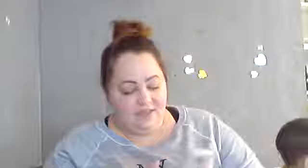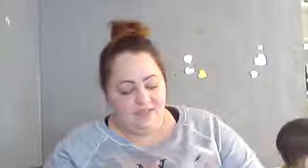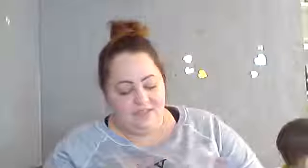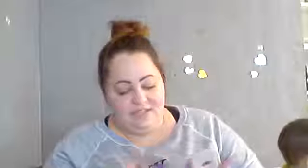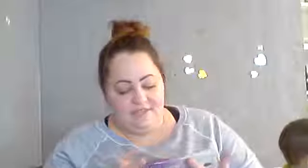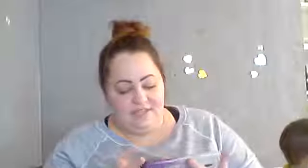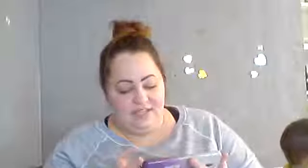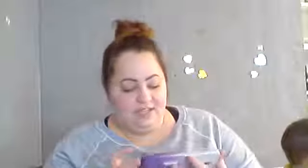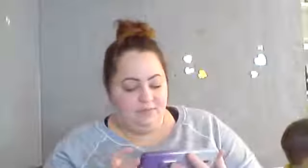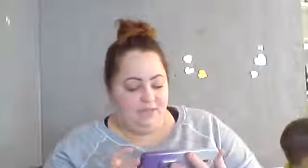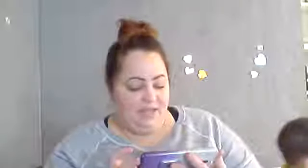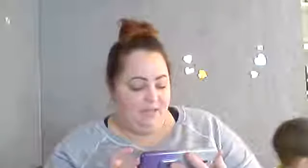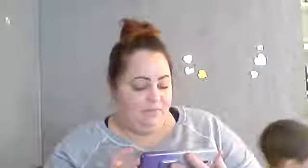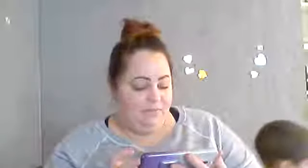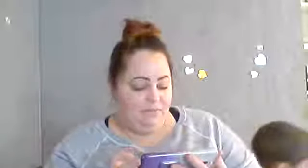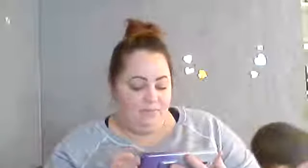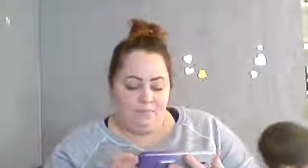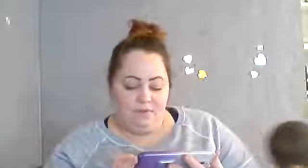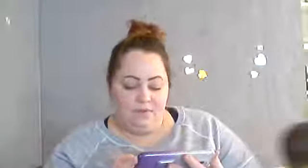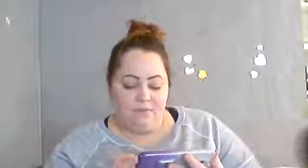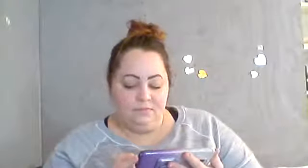Let's see if I can get it to play.